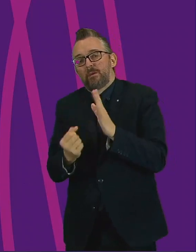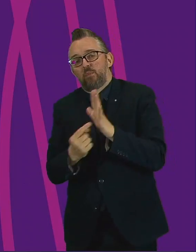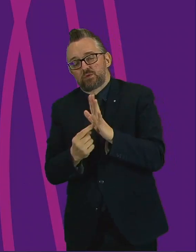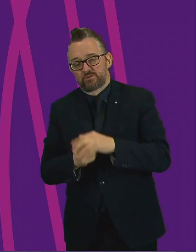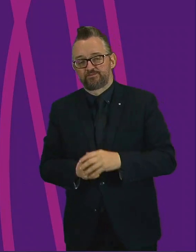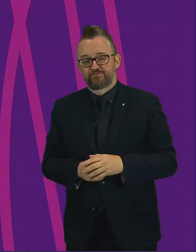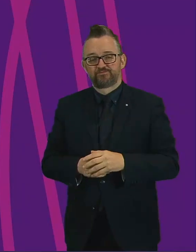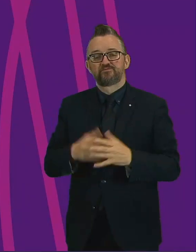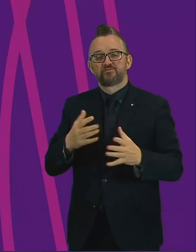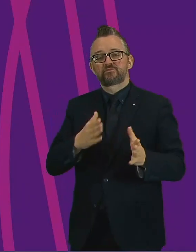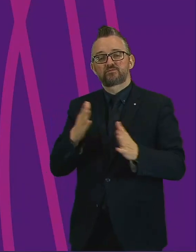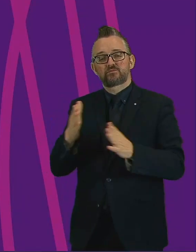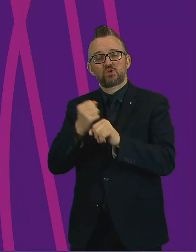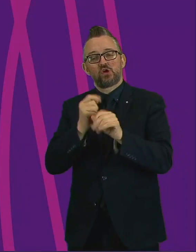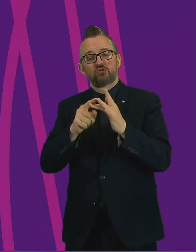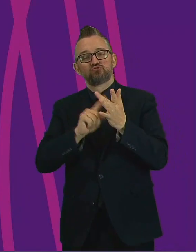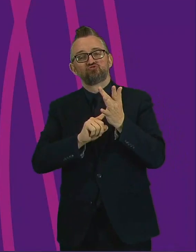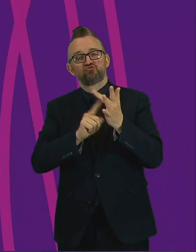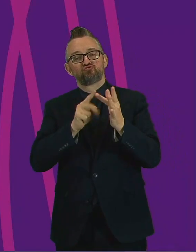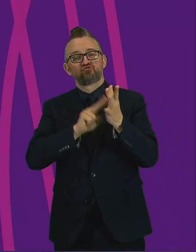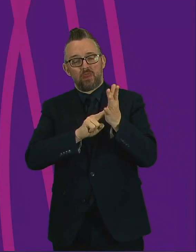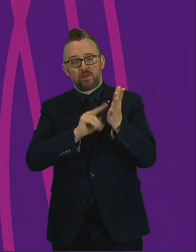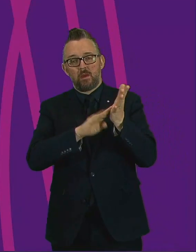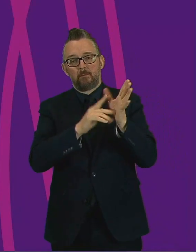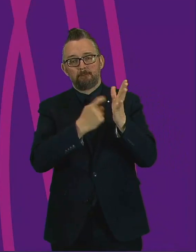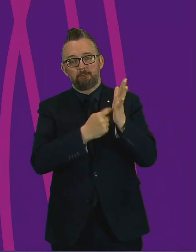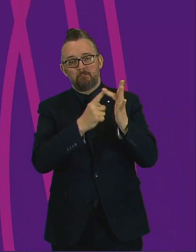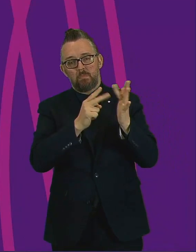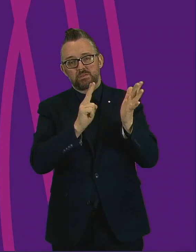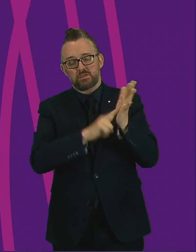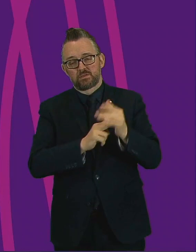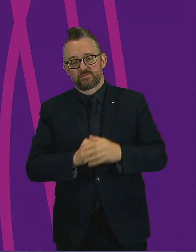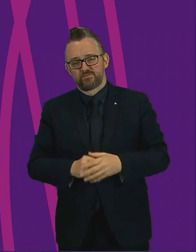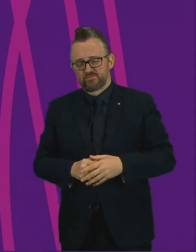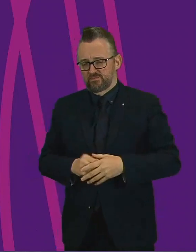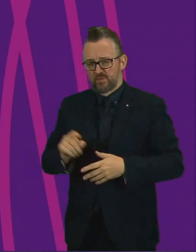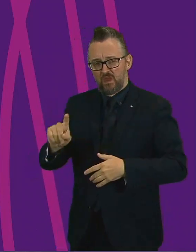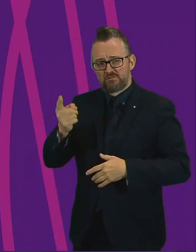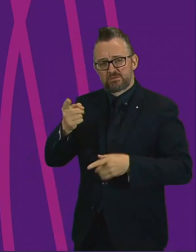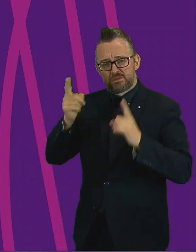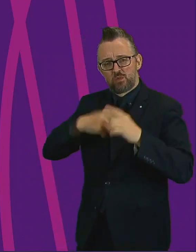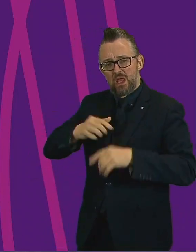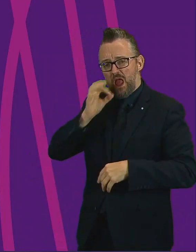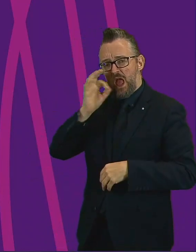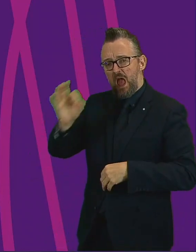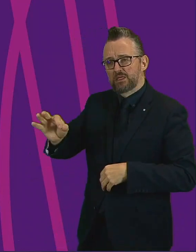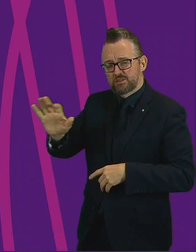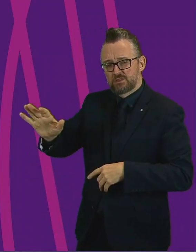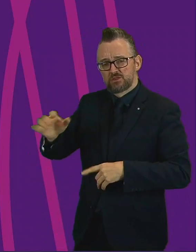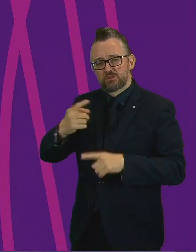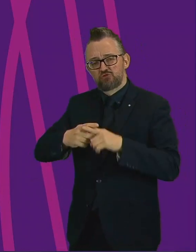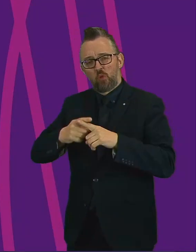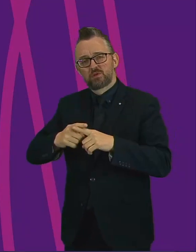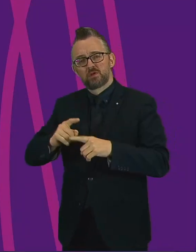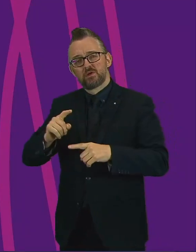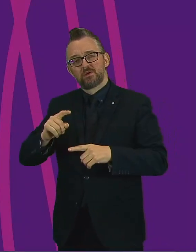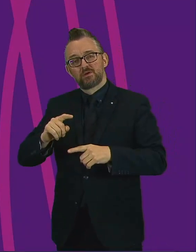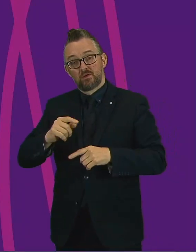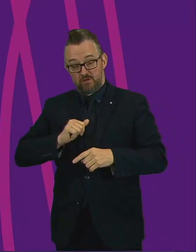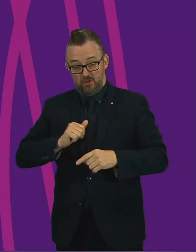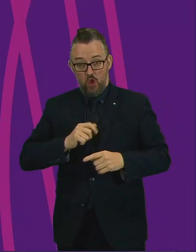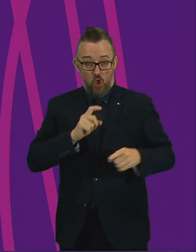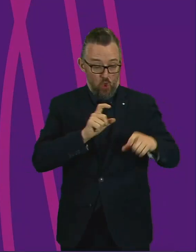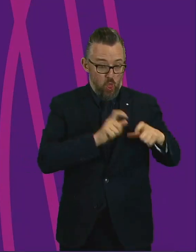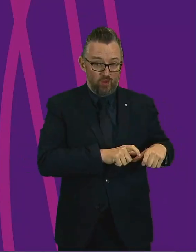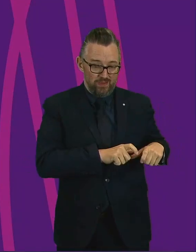Julian Martin. Thank you, Presiding Officer. I'd like to ask the First Minister, in light of moving into phase 1 of the transition out of